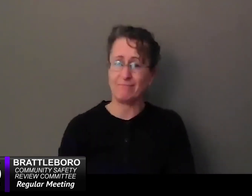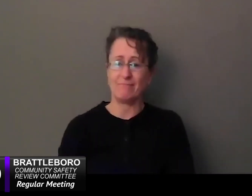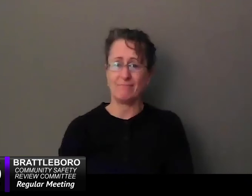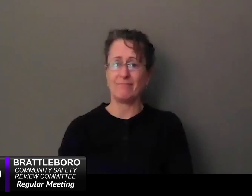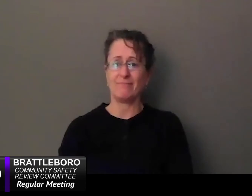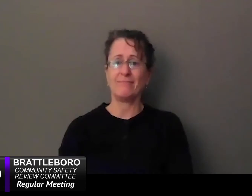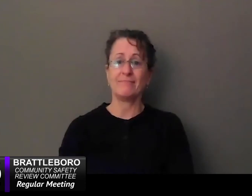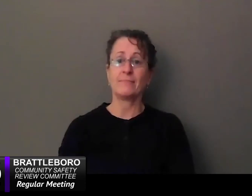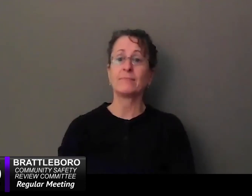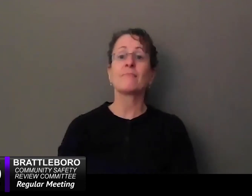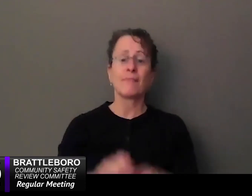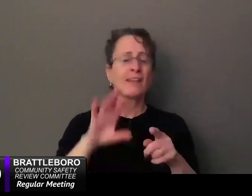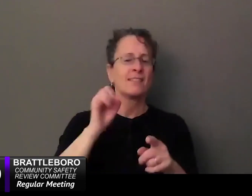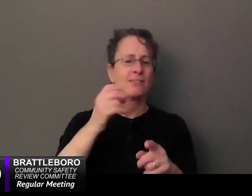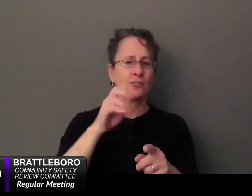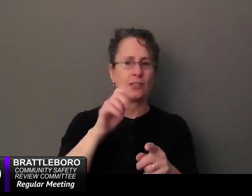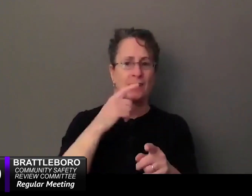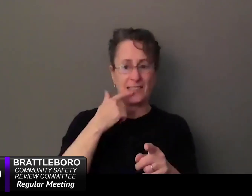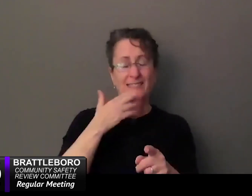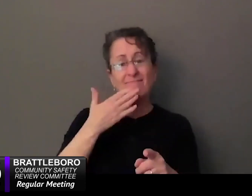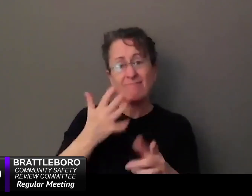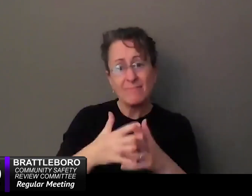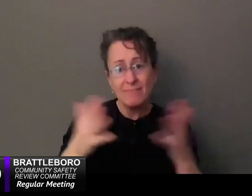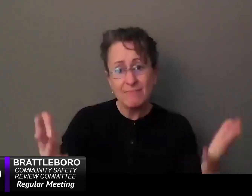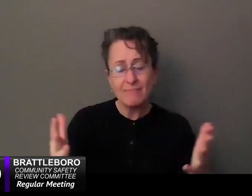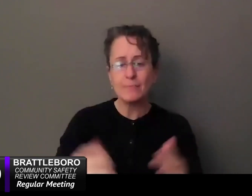Thank you so much.